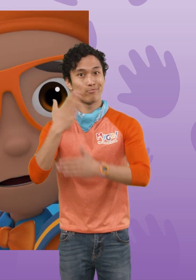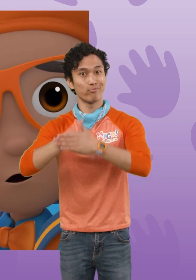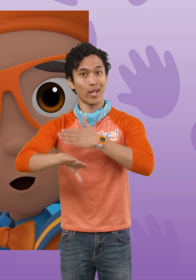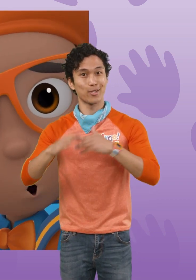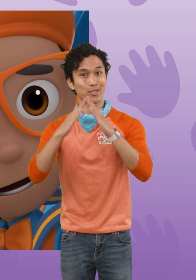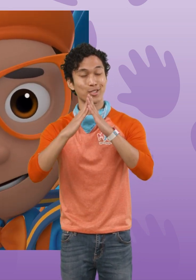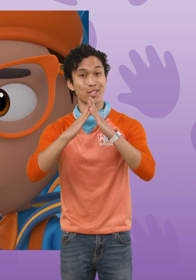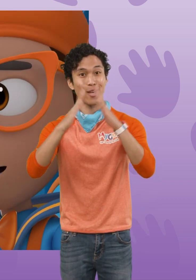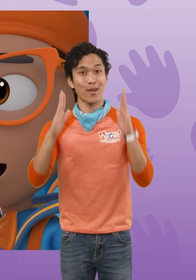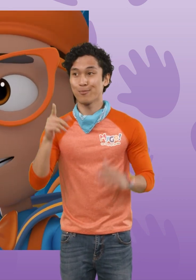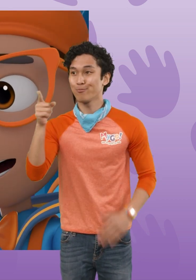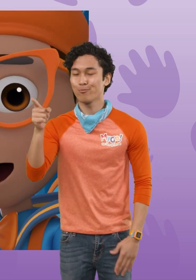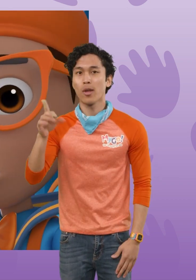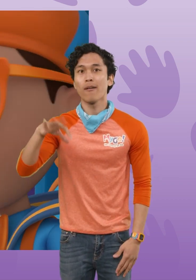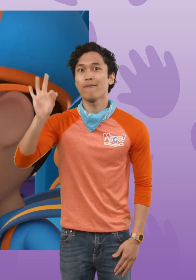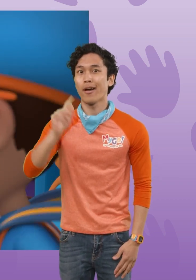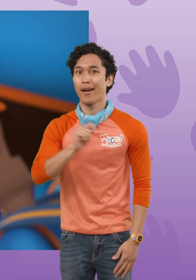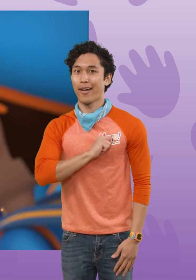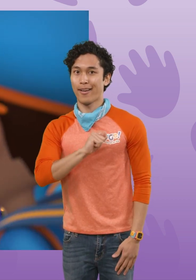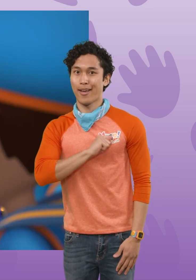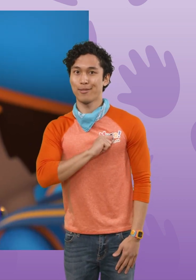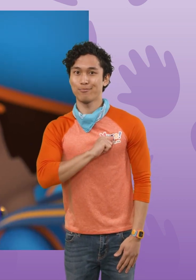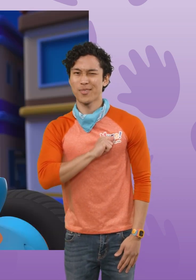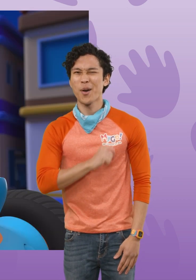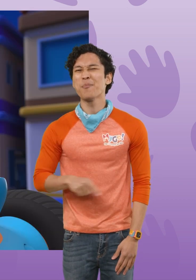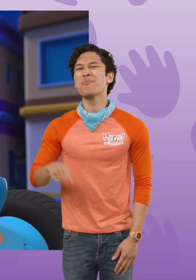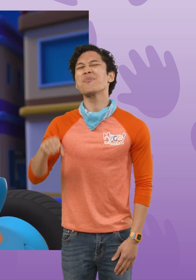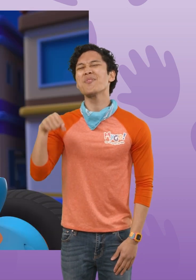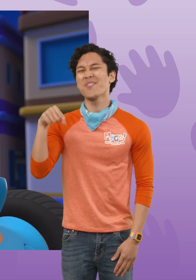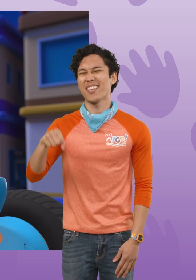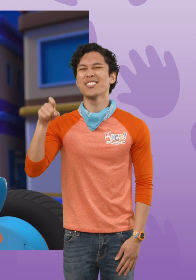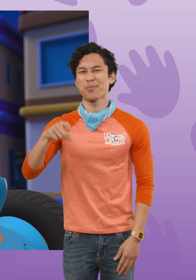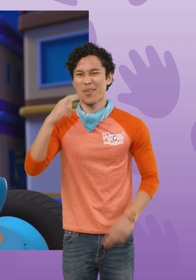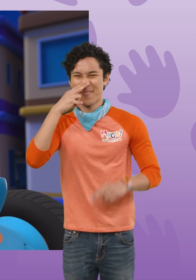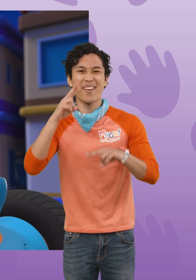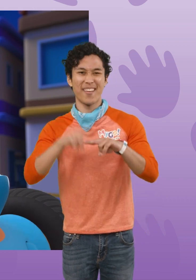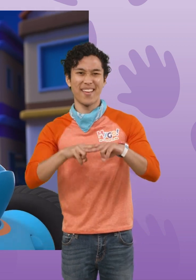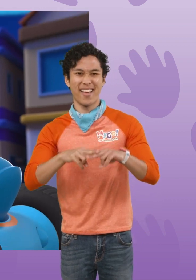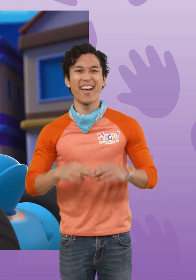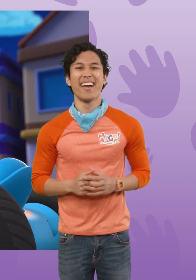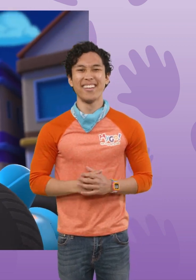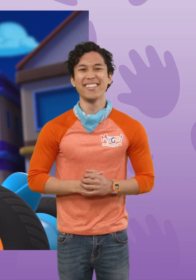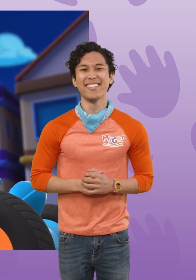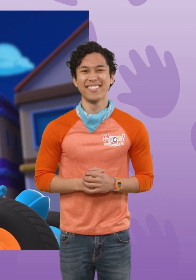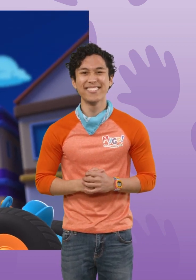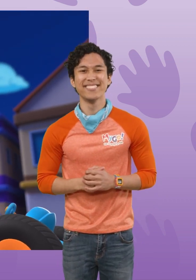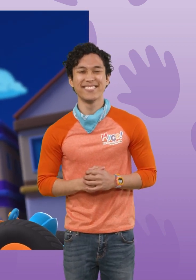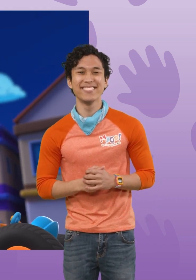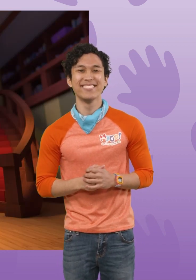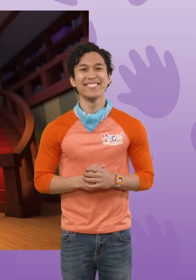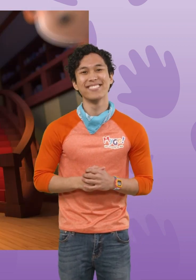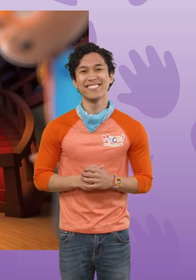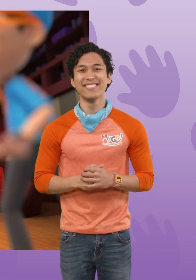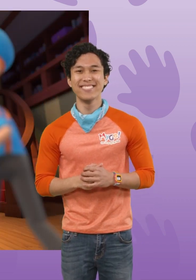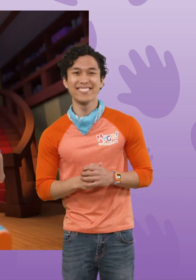I better go into the haunted house to find Tabs. This should be fun.